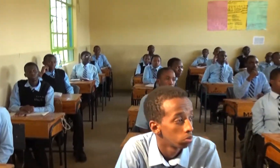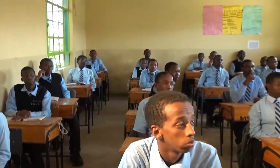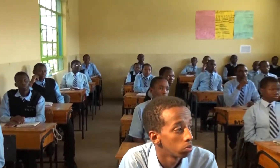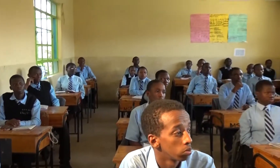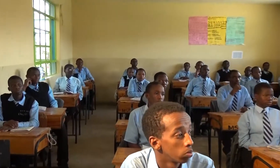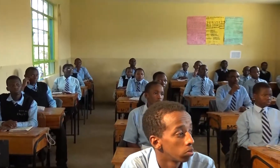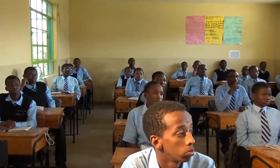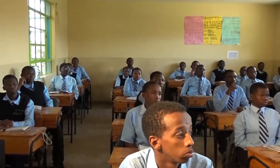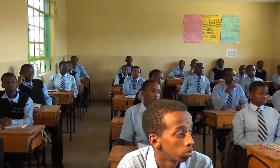is making him,